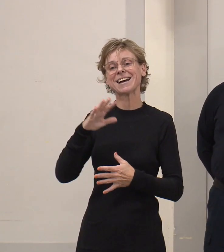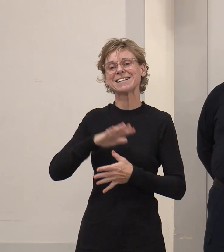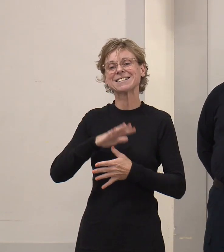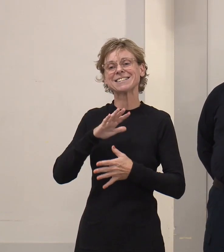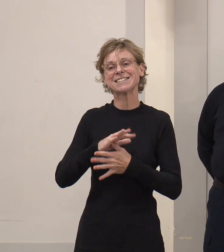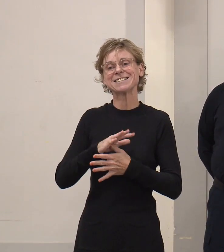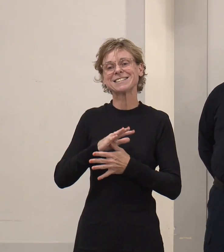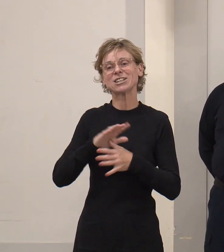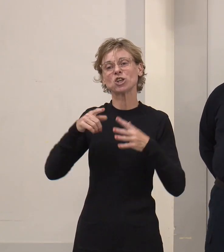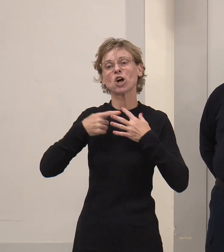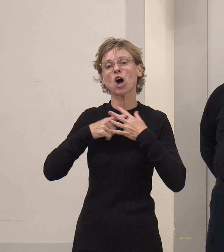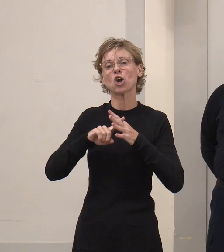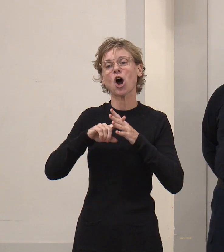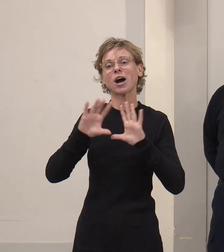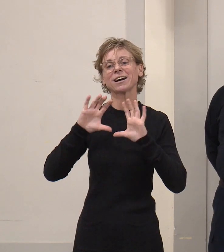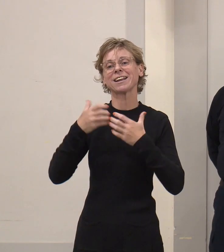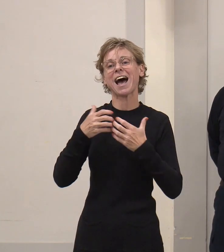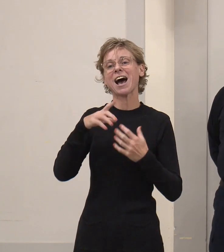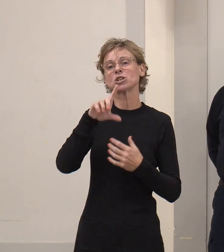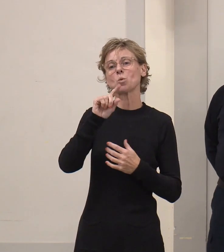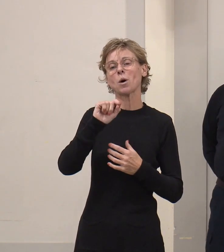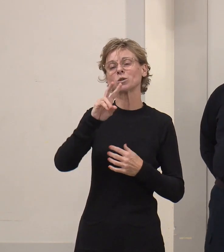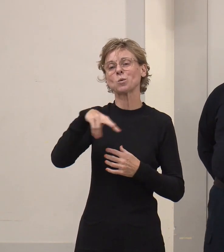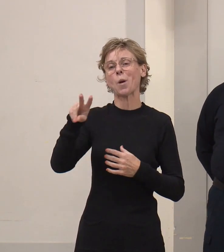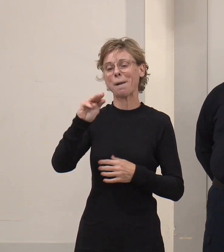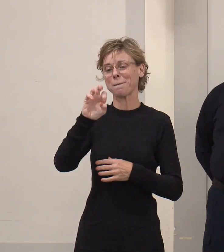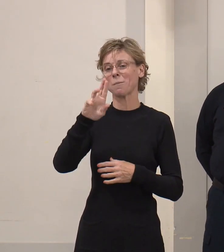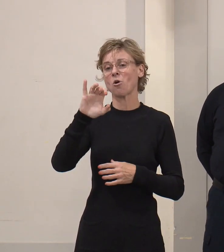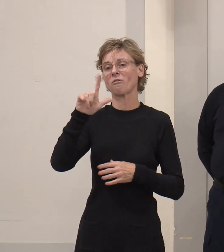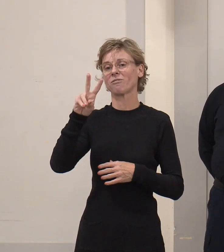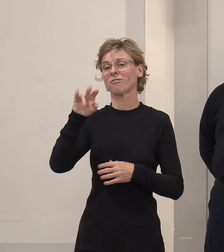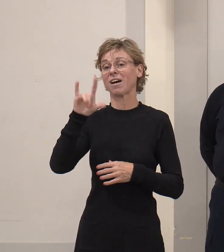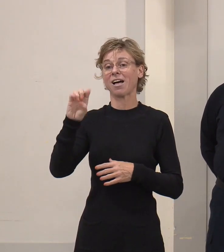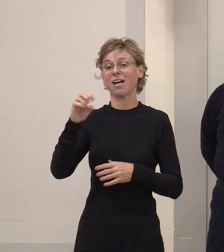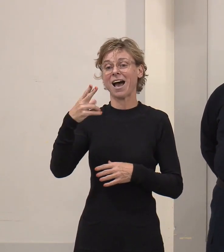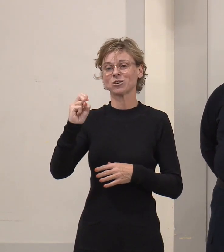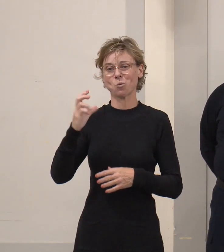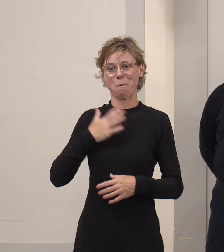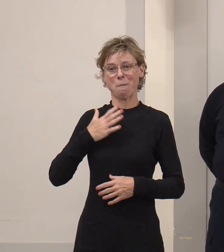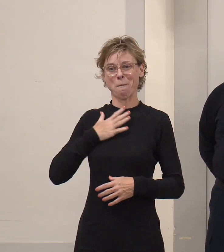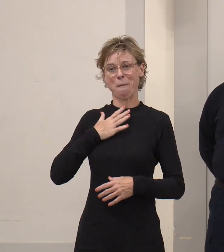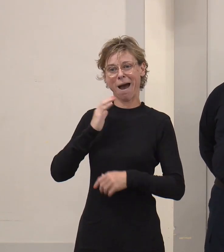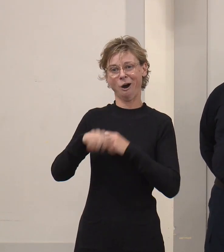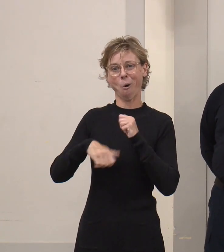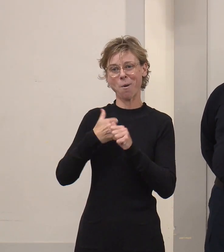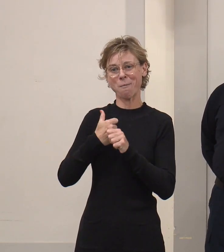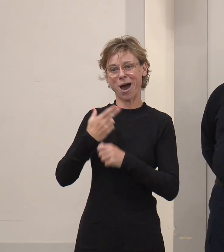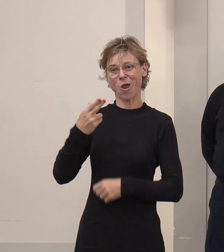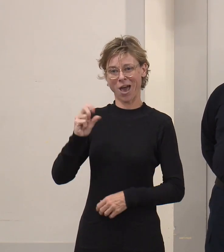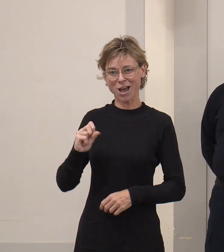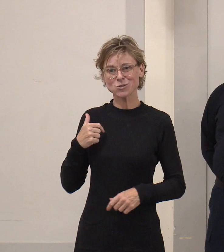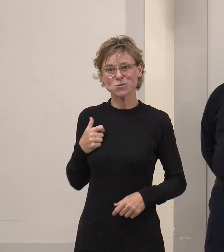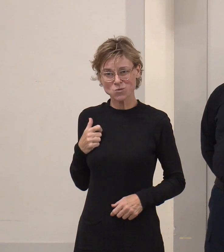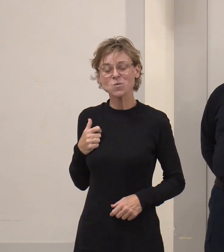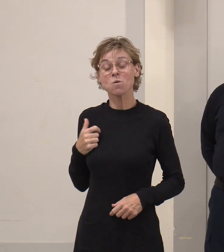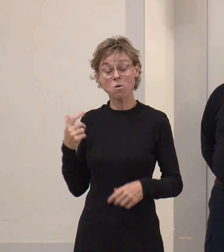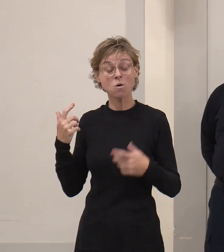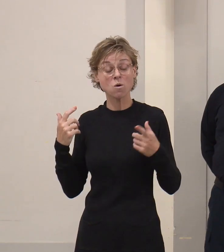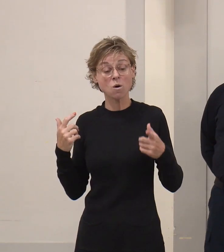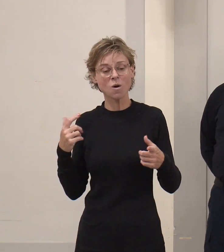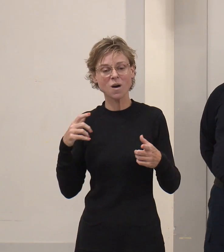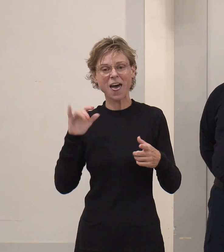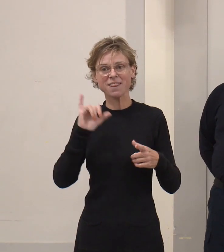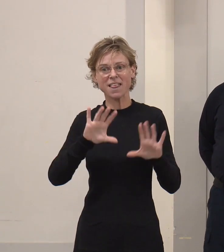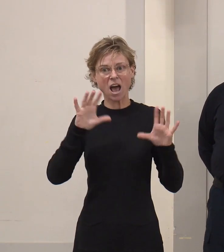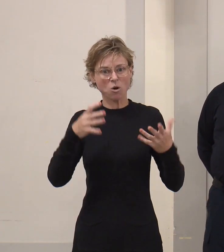of 2022 at Merville High School, my alma mater, and talking with a group of young people that I talk with frequently, but hearing them talk